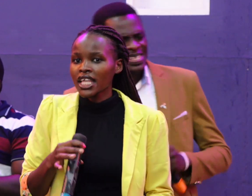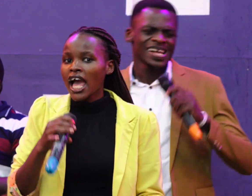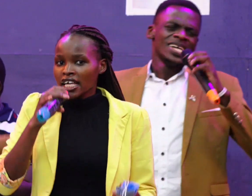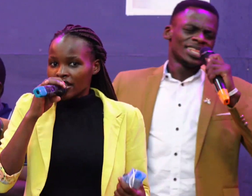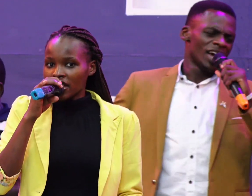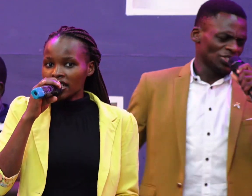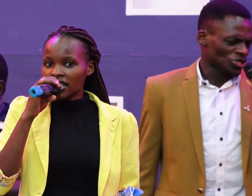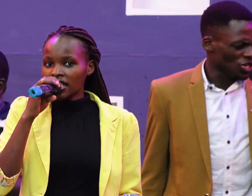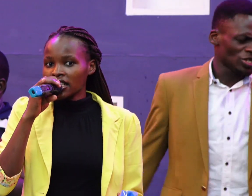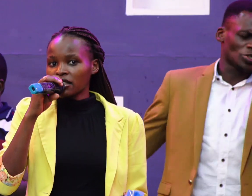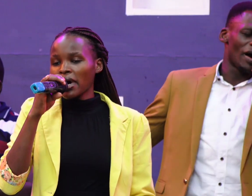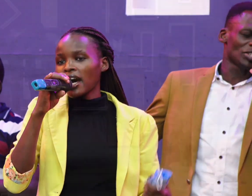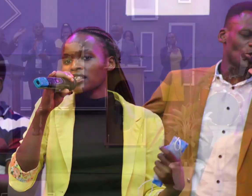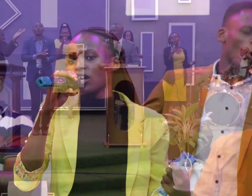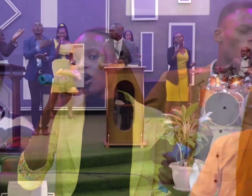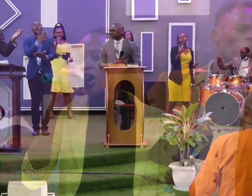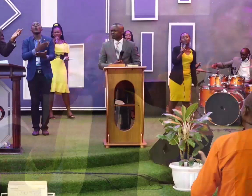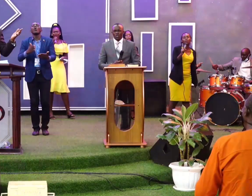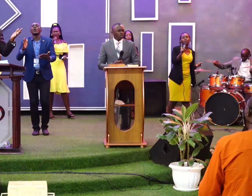my soul.